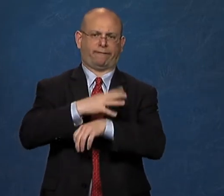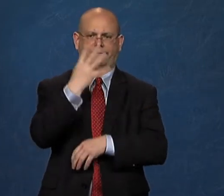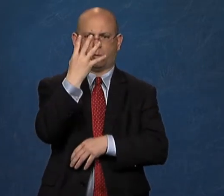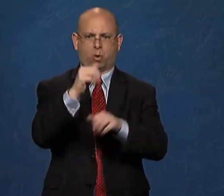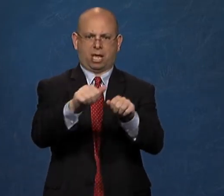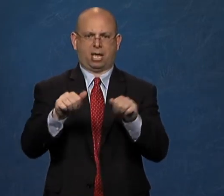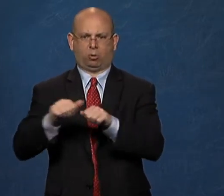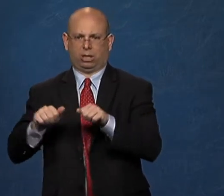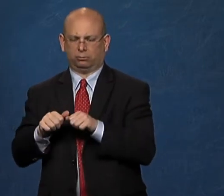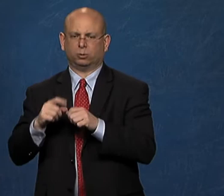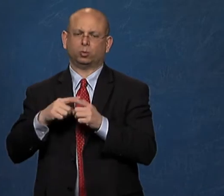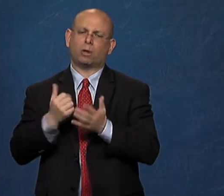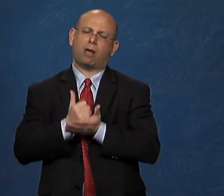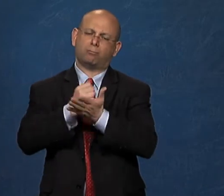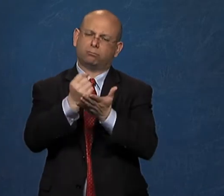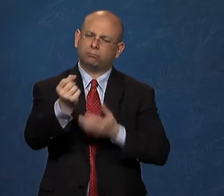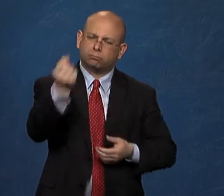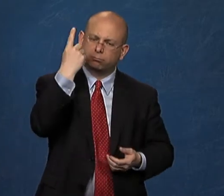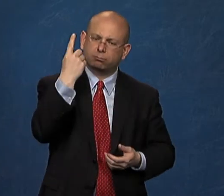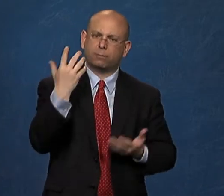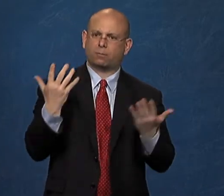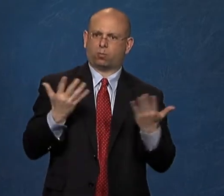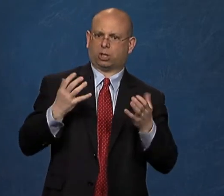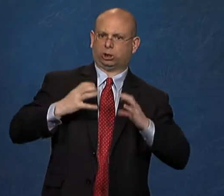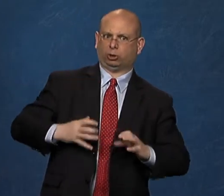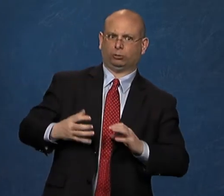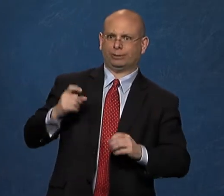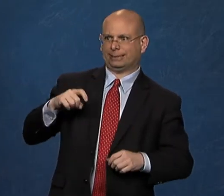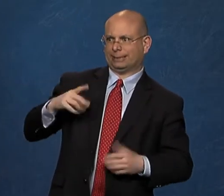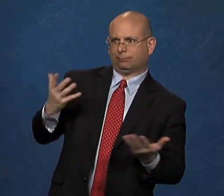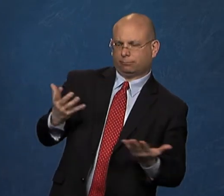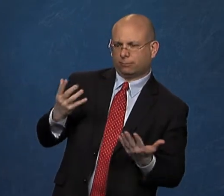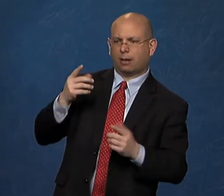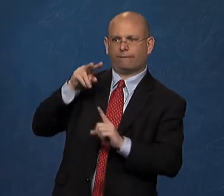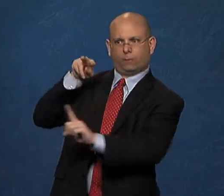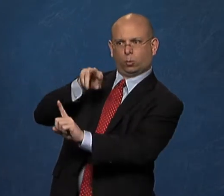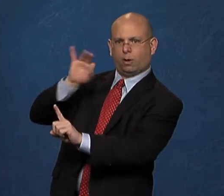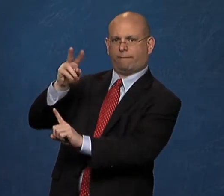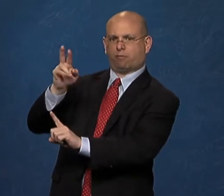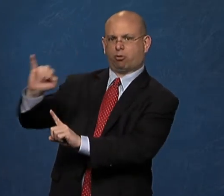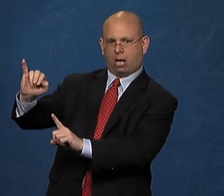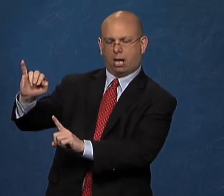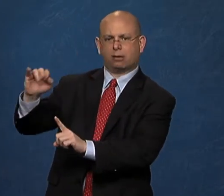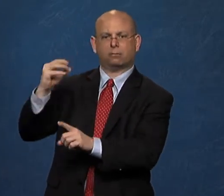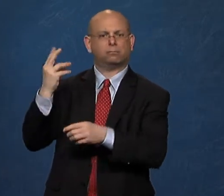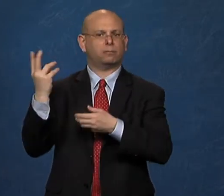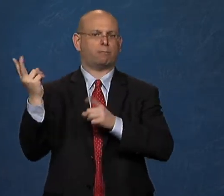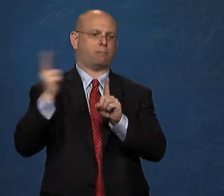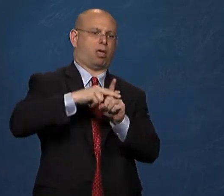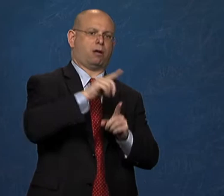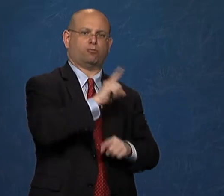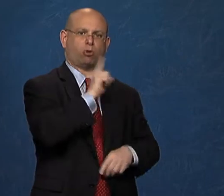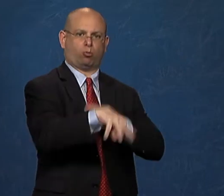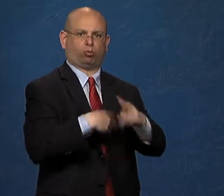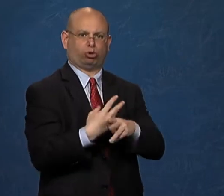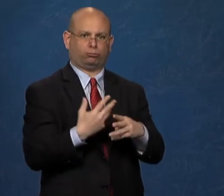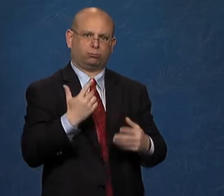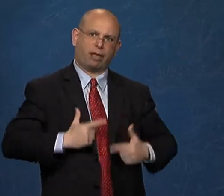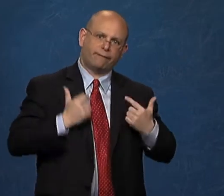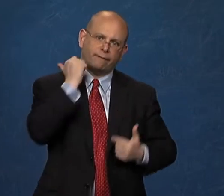As you see, I'm going to be covering 4 areas in my presentation. I'll be talking first about the consumer's needs and view of VRI and as it applies